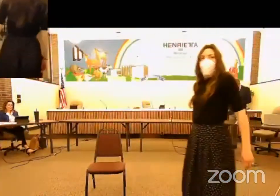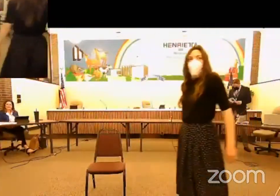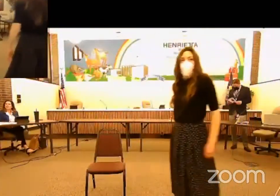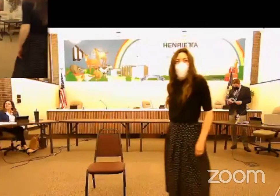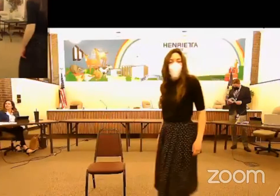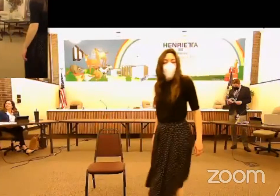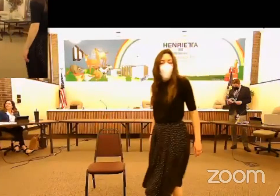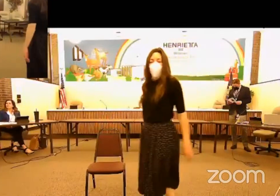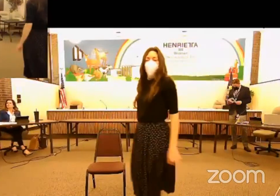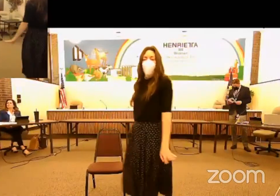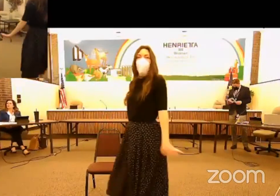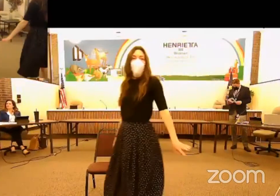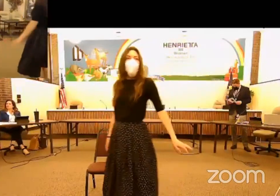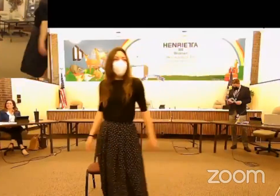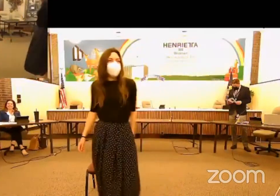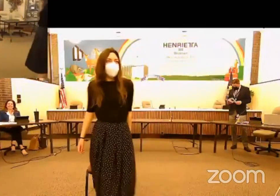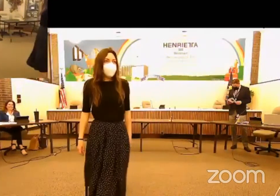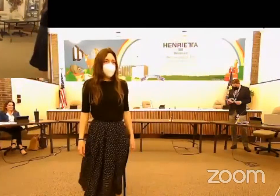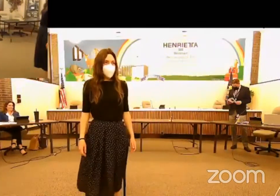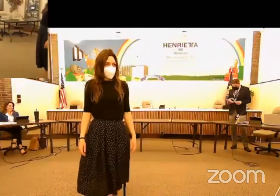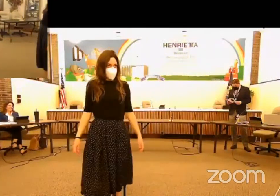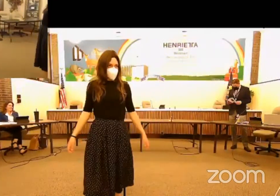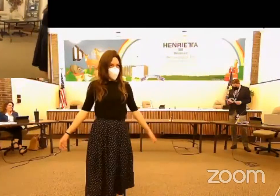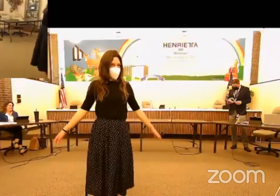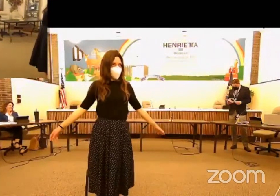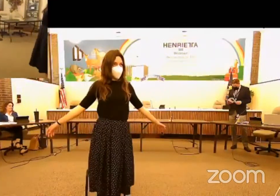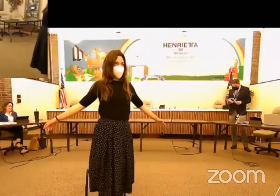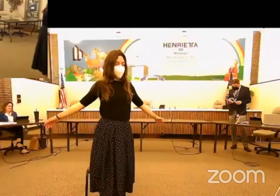can arrange that. I'm sure you could.